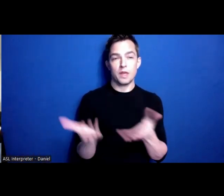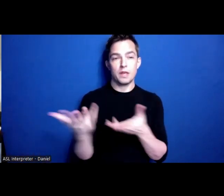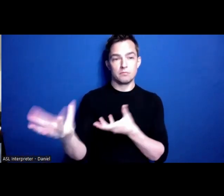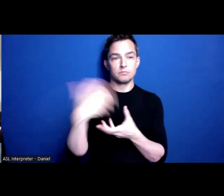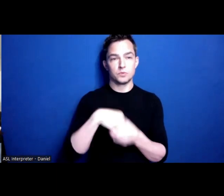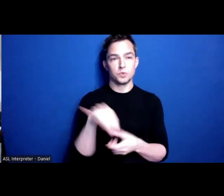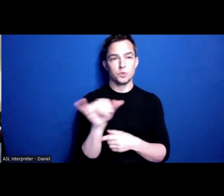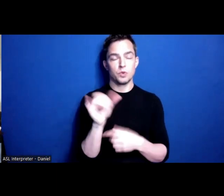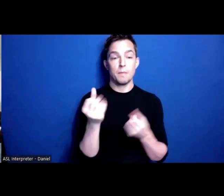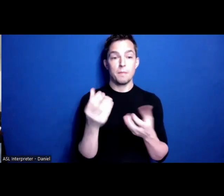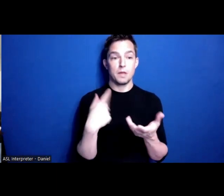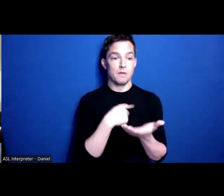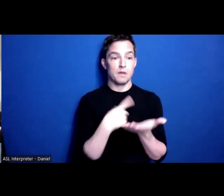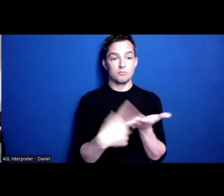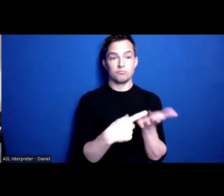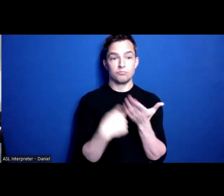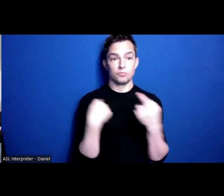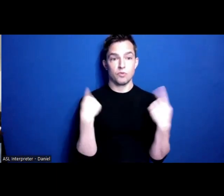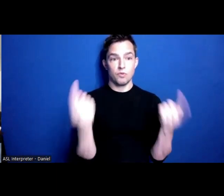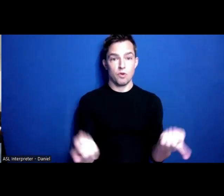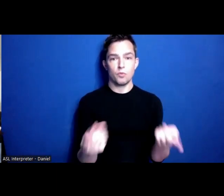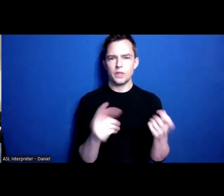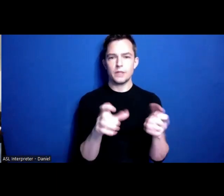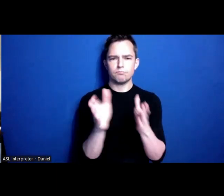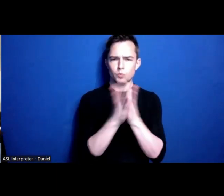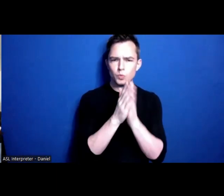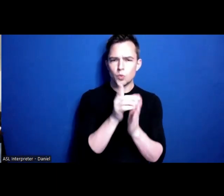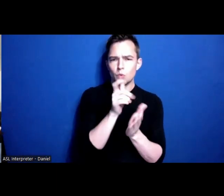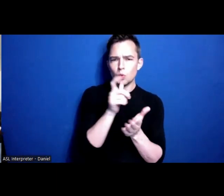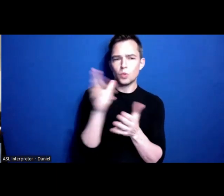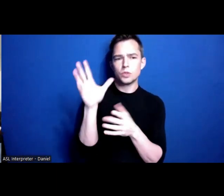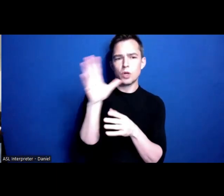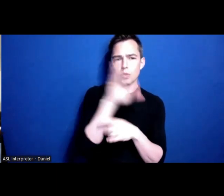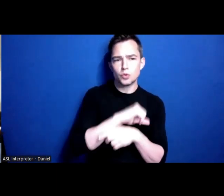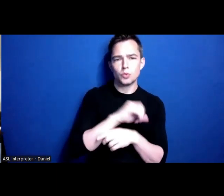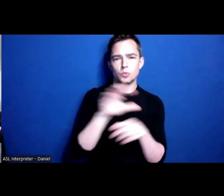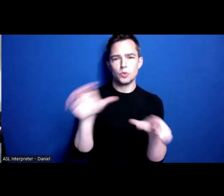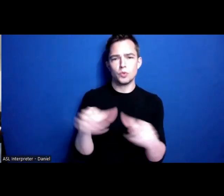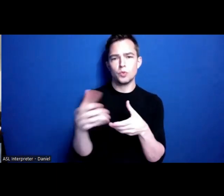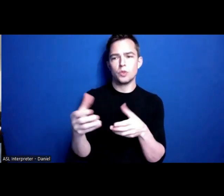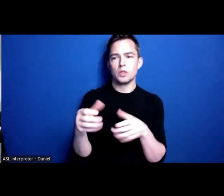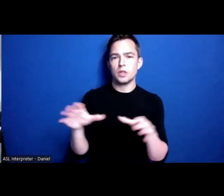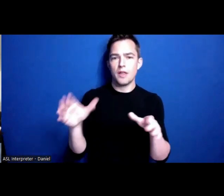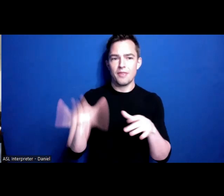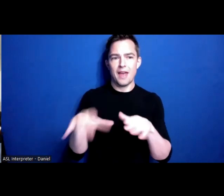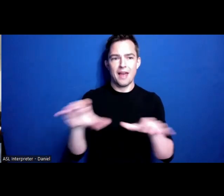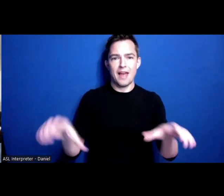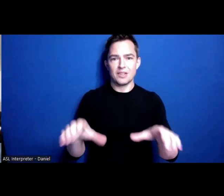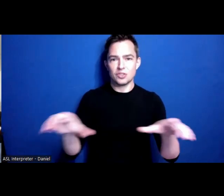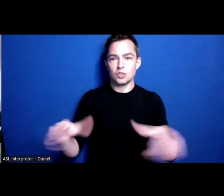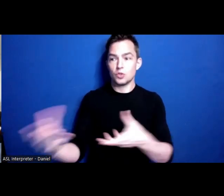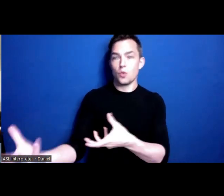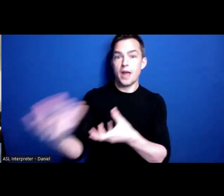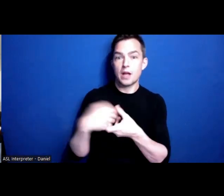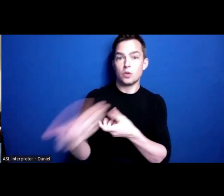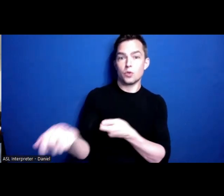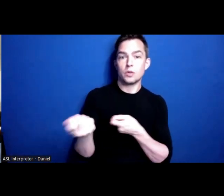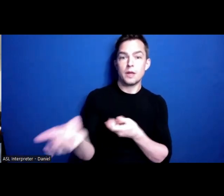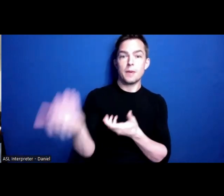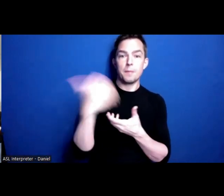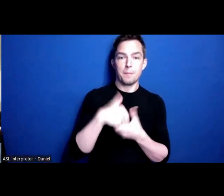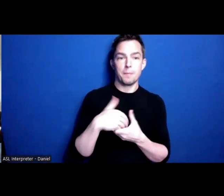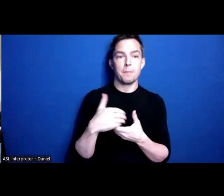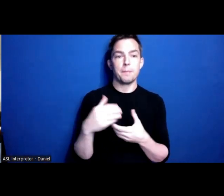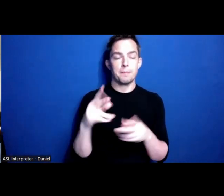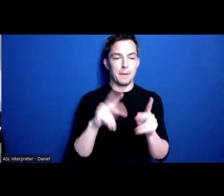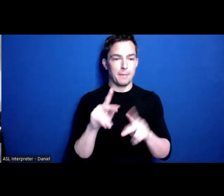us have argued by now, we must ask who is assumed to do the including, who is being included, and what are the